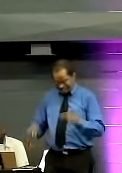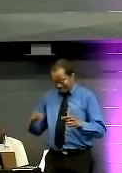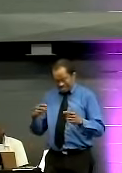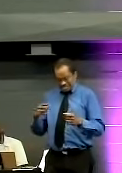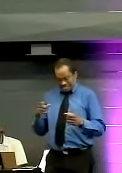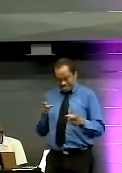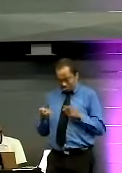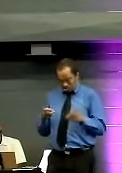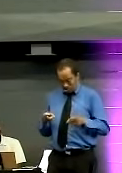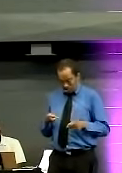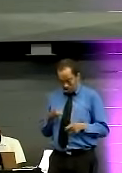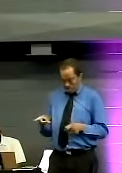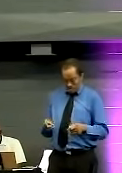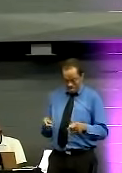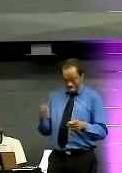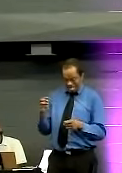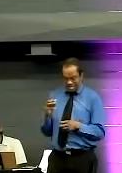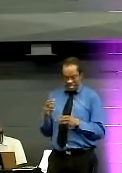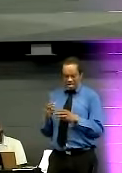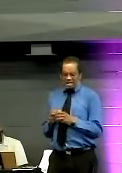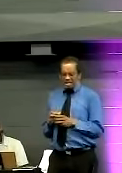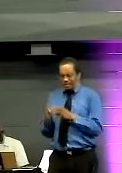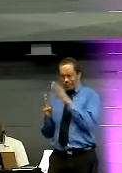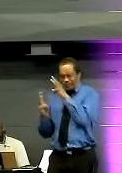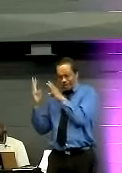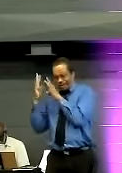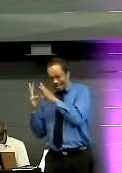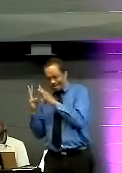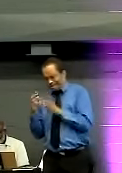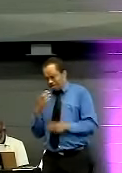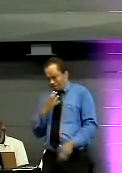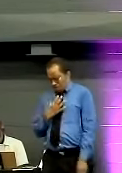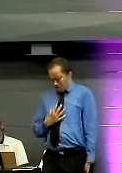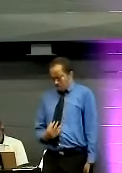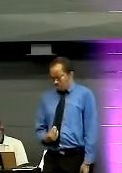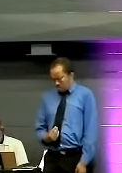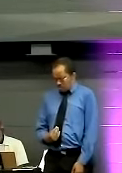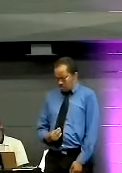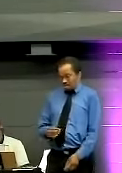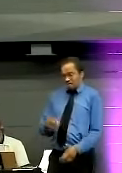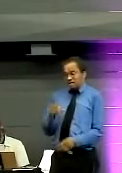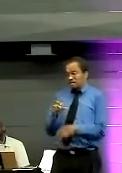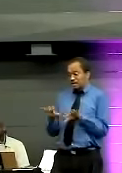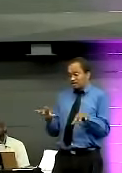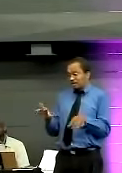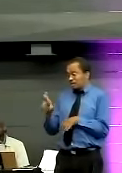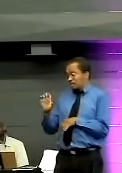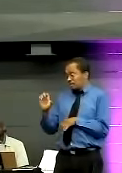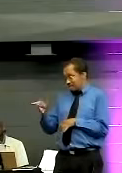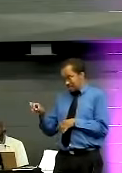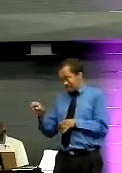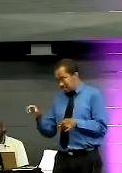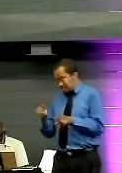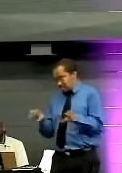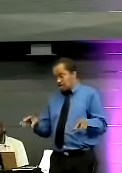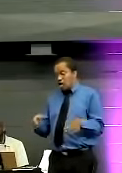it. And God says, this is what I want you to do. Listen to me. This ain't no public spectacle. You ain't got to type repent in the chat. God